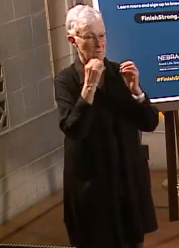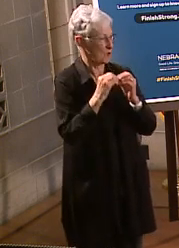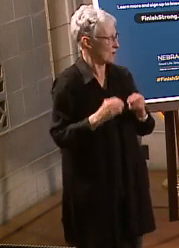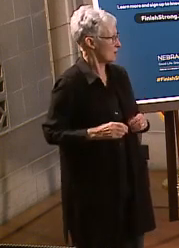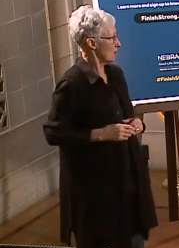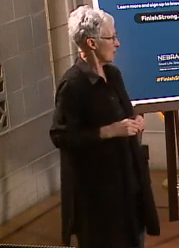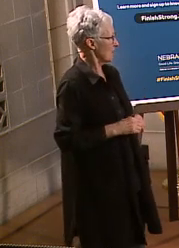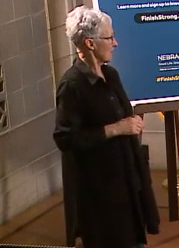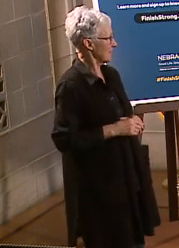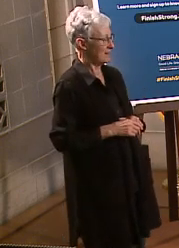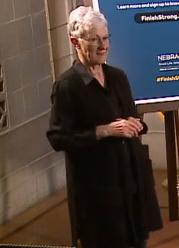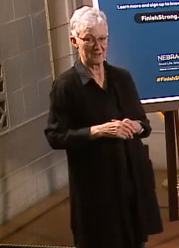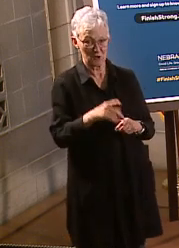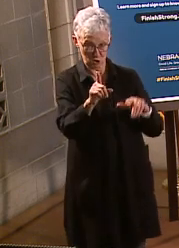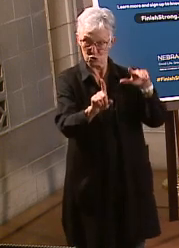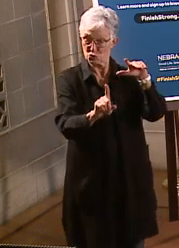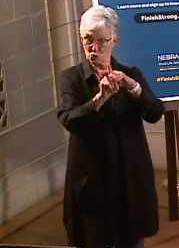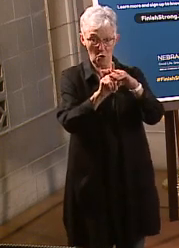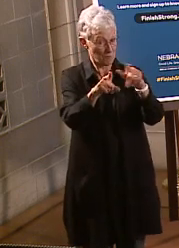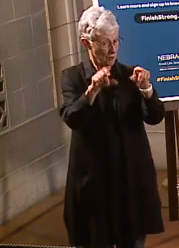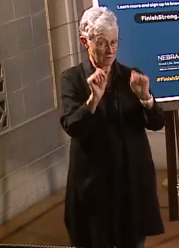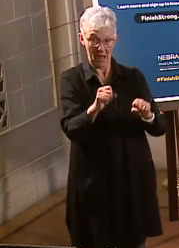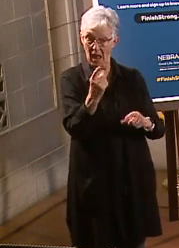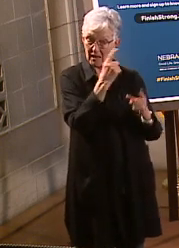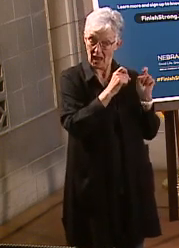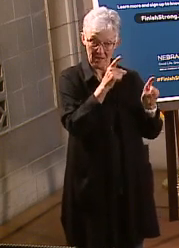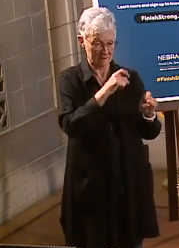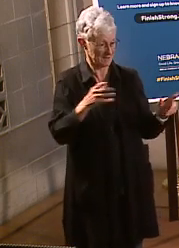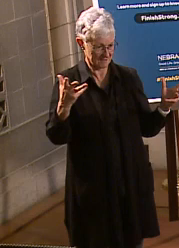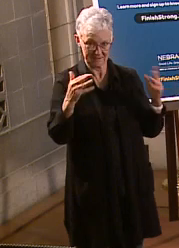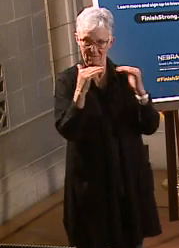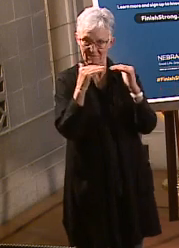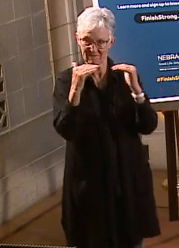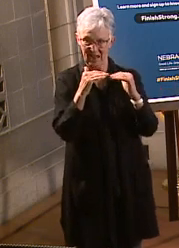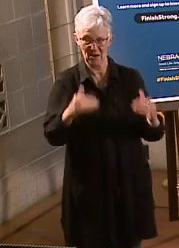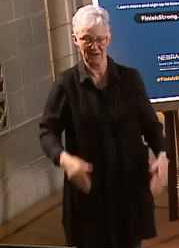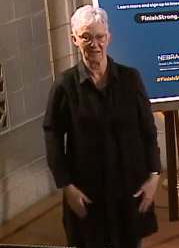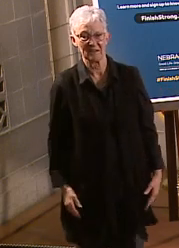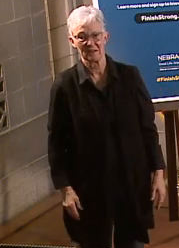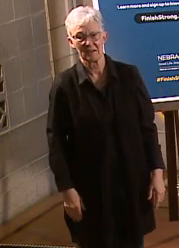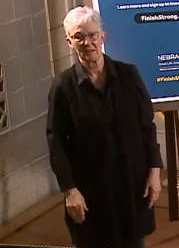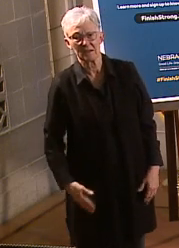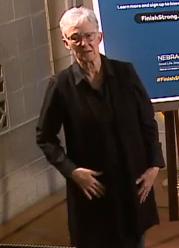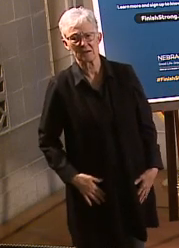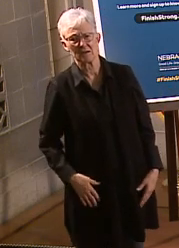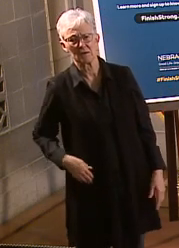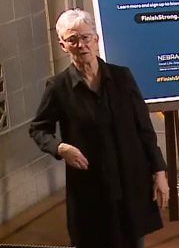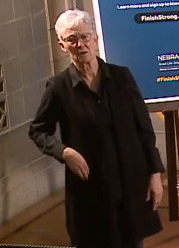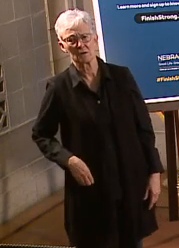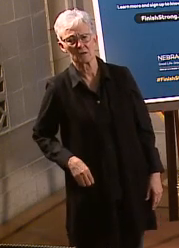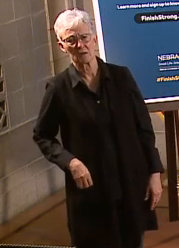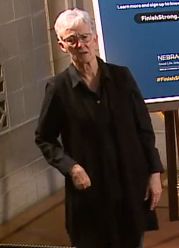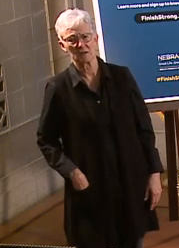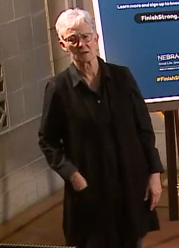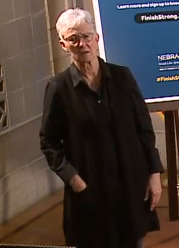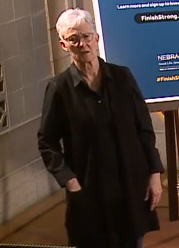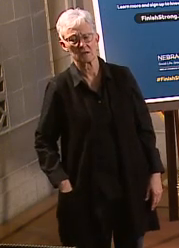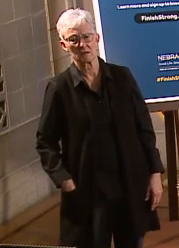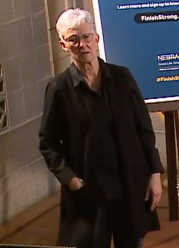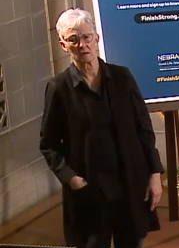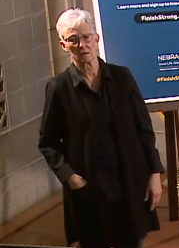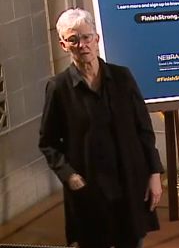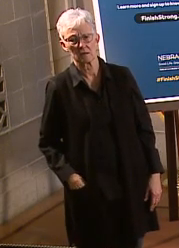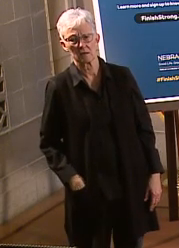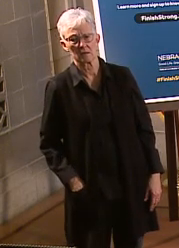Well, Andrew, when you show up, you get to ask the questions, so it's fair. Yeah. Governor, do you have concerns